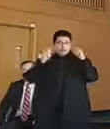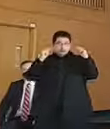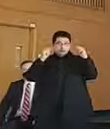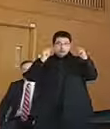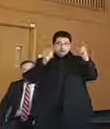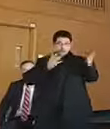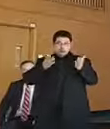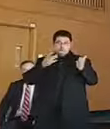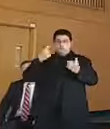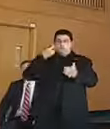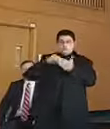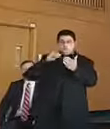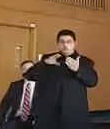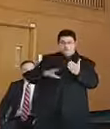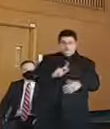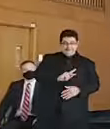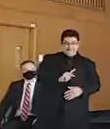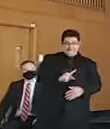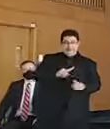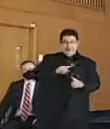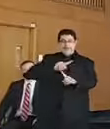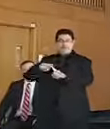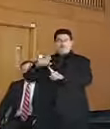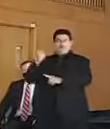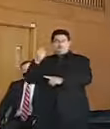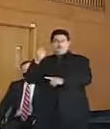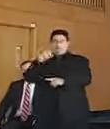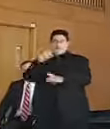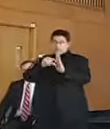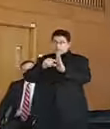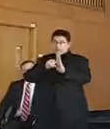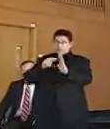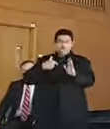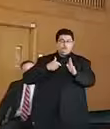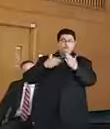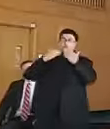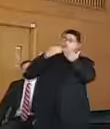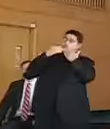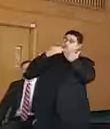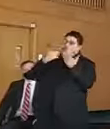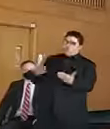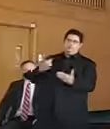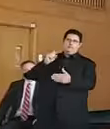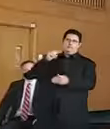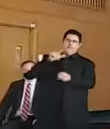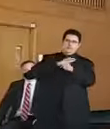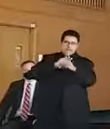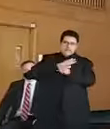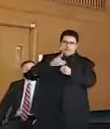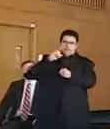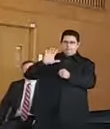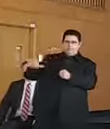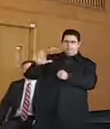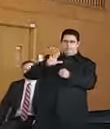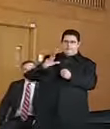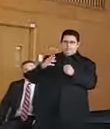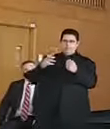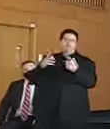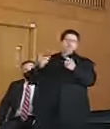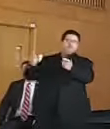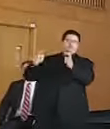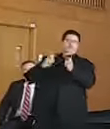to students in K through 12th grade. We are so grateful to St. Louis County for their generous support in helping